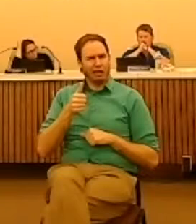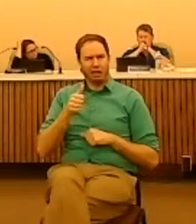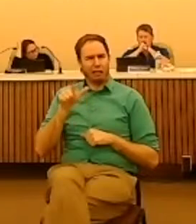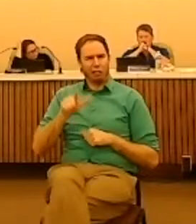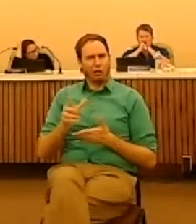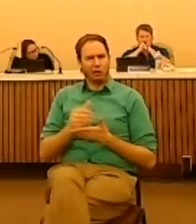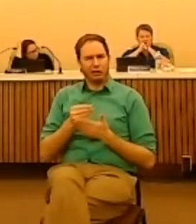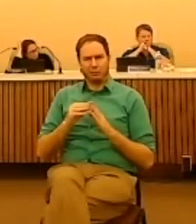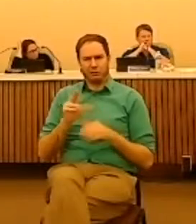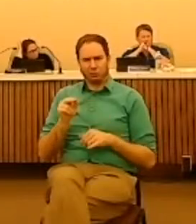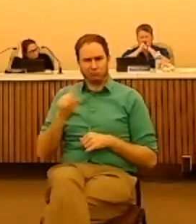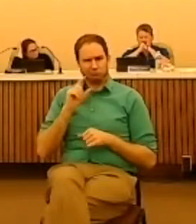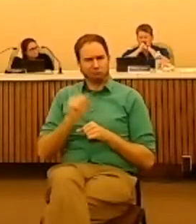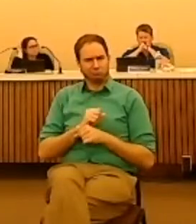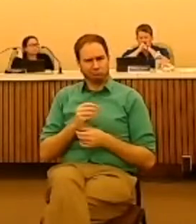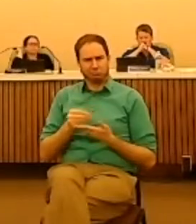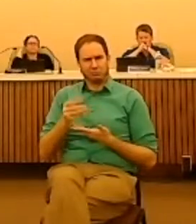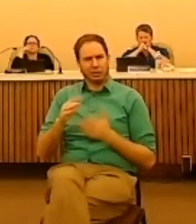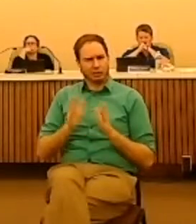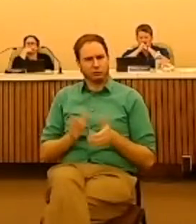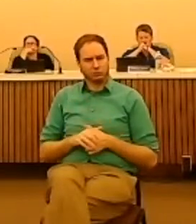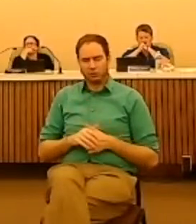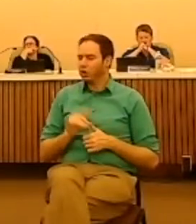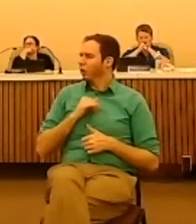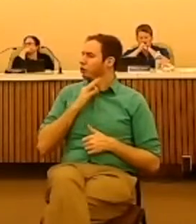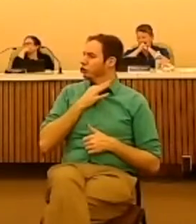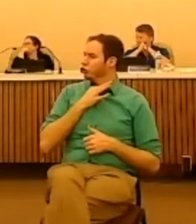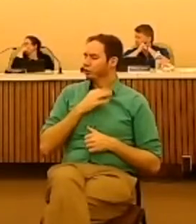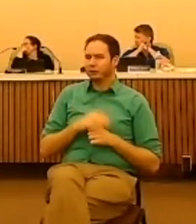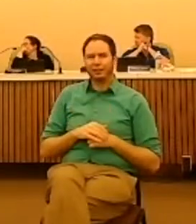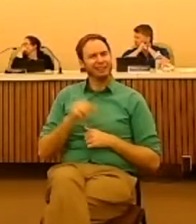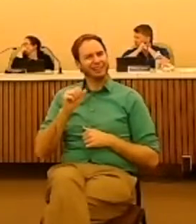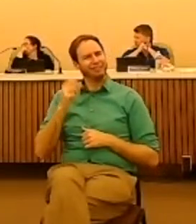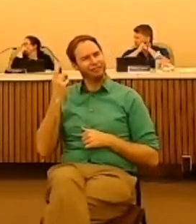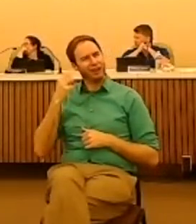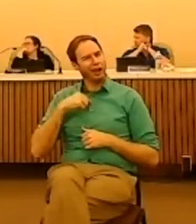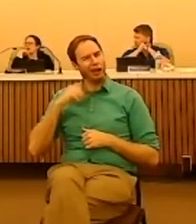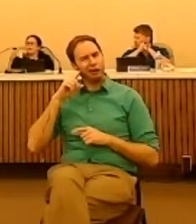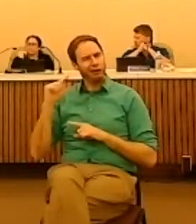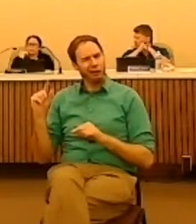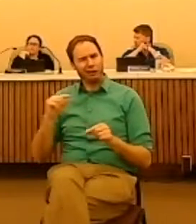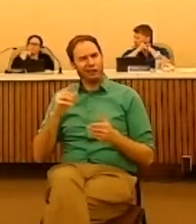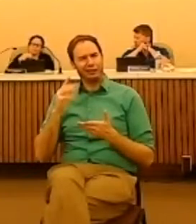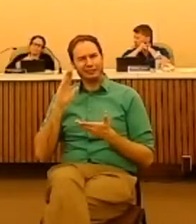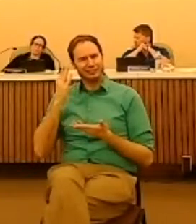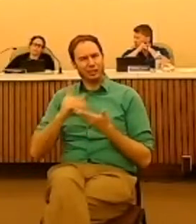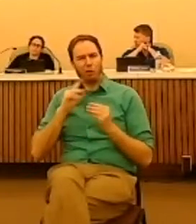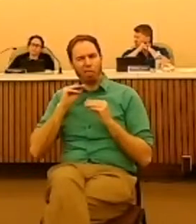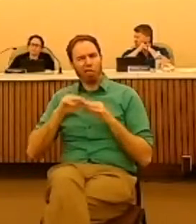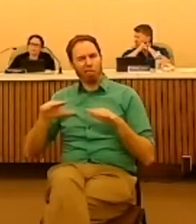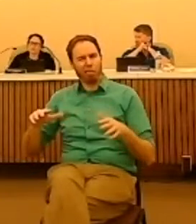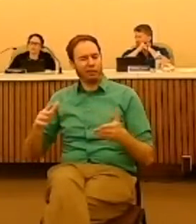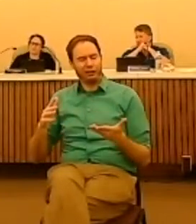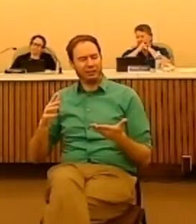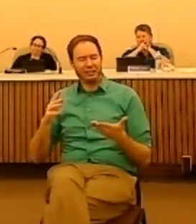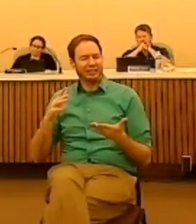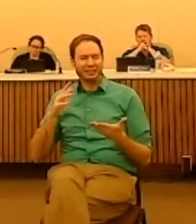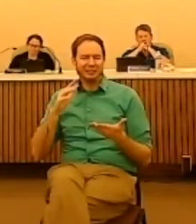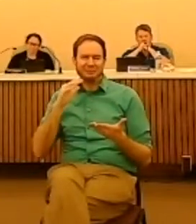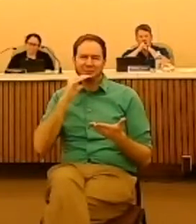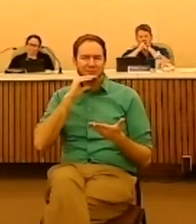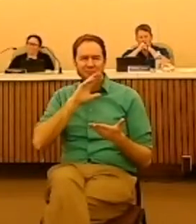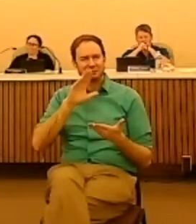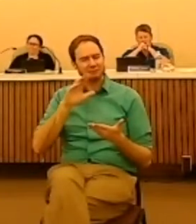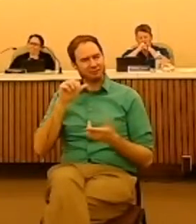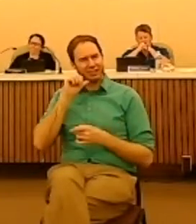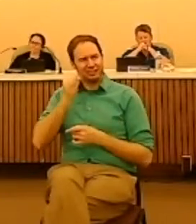No. Okay, just curious. Yeah, that for some reason, I heard that from 3 different Yeah, I've people heard in it that from community, that they were multiple told they were sources. low income,